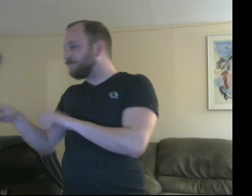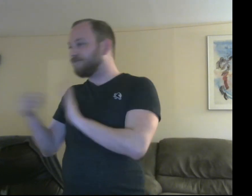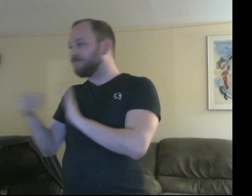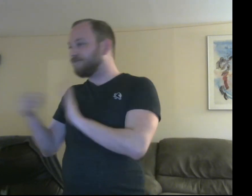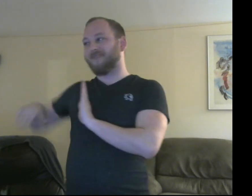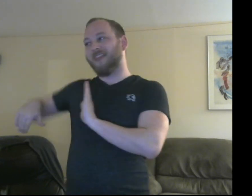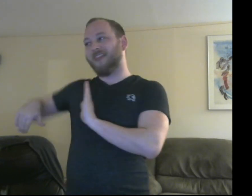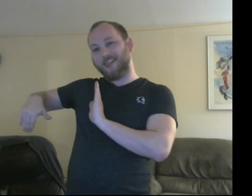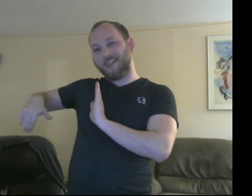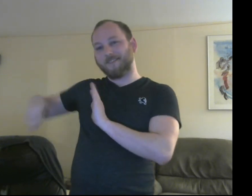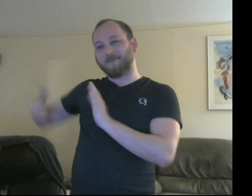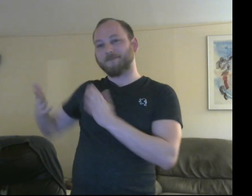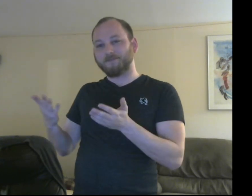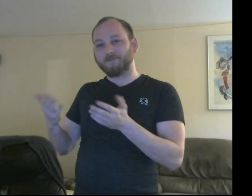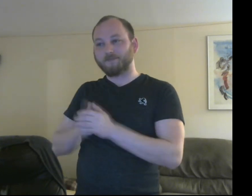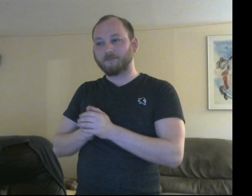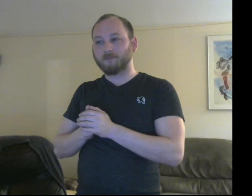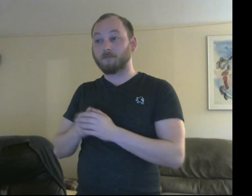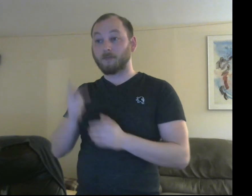See that it does make a difference.